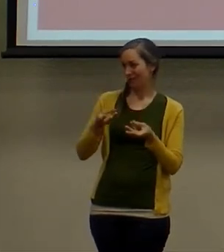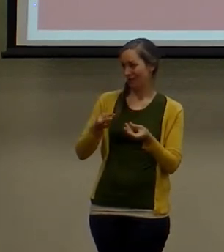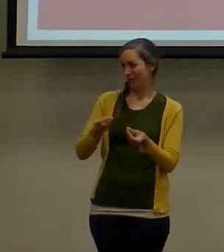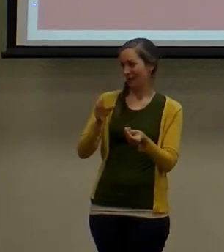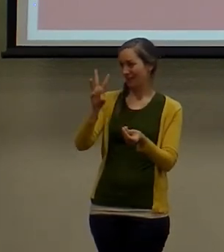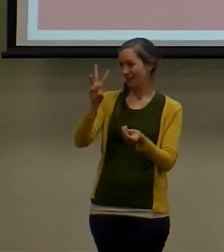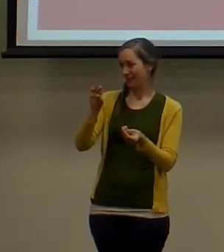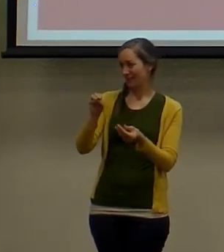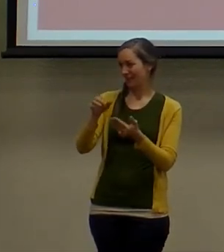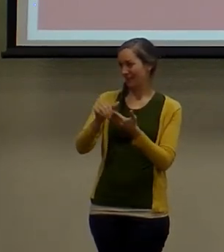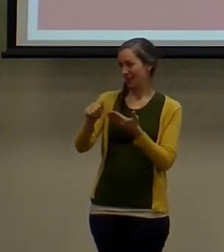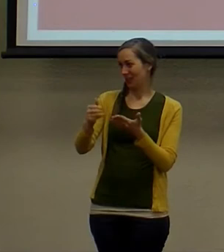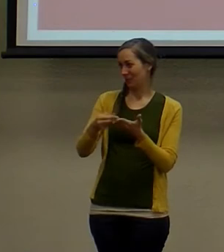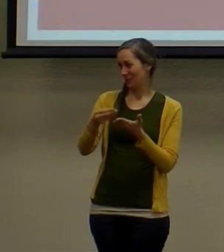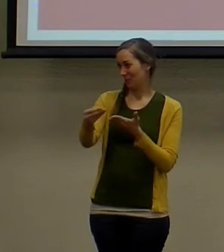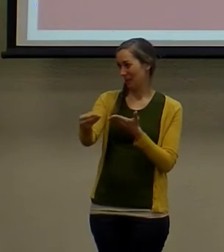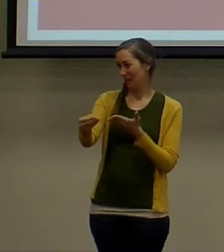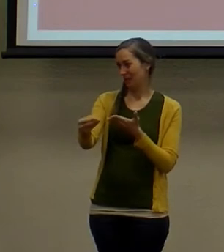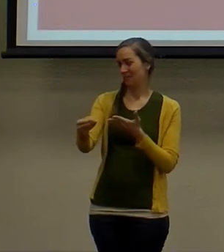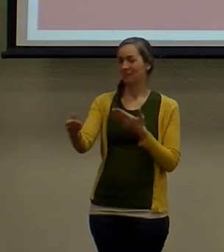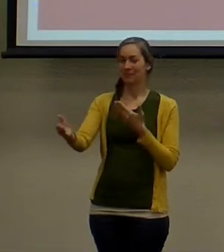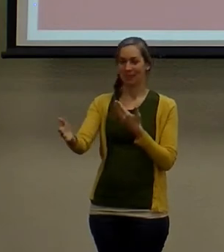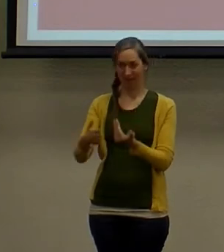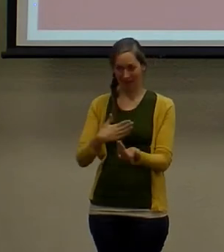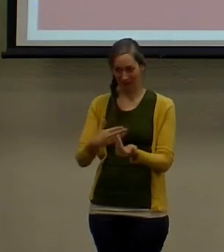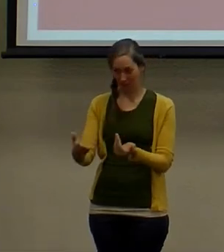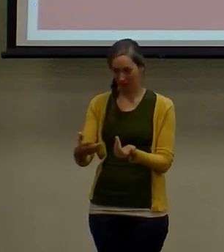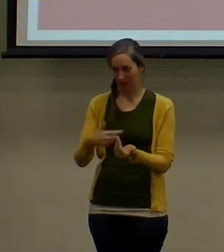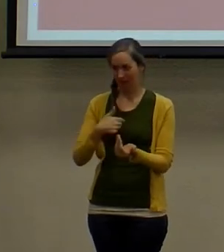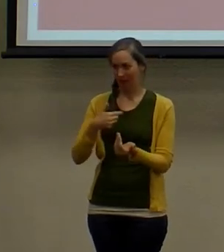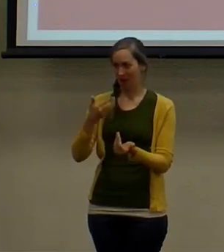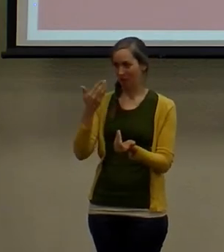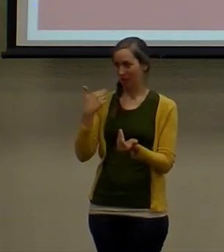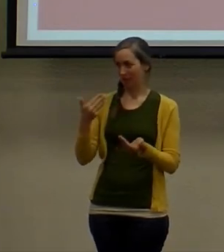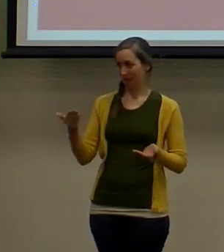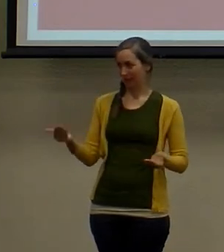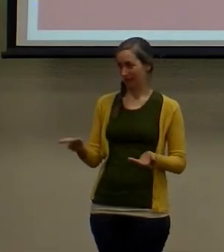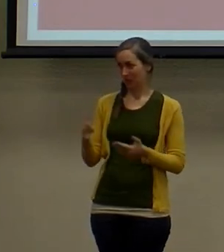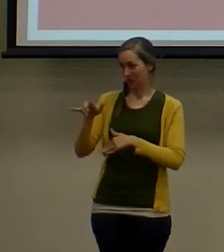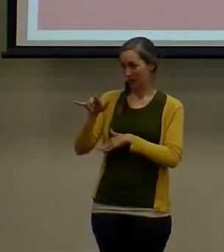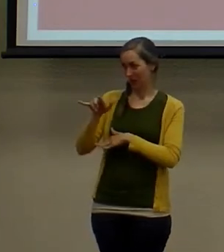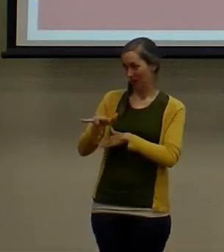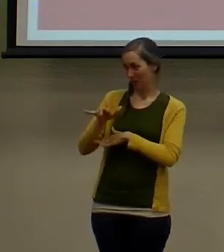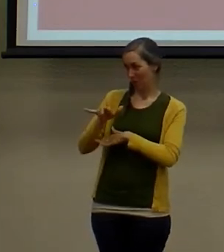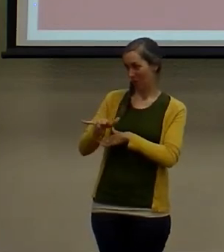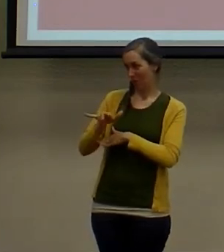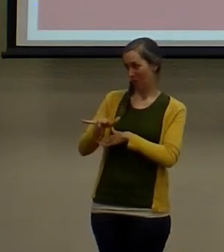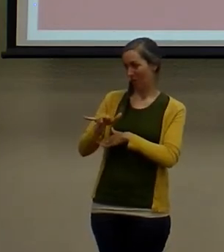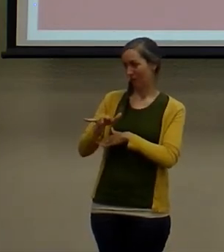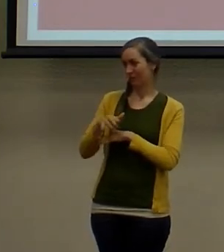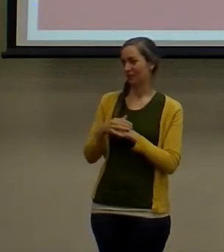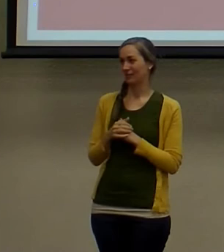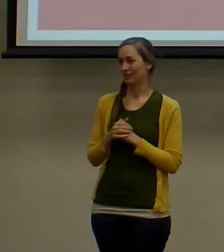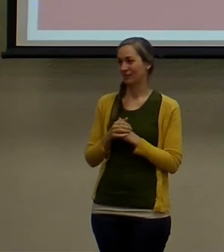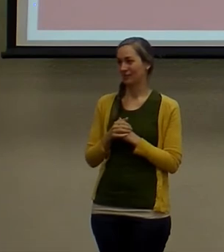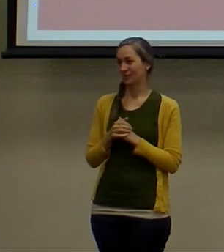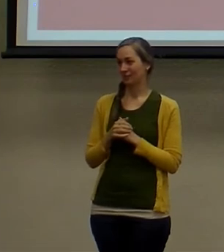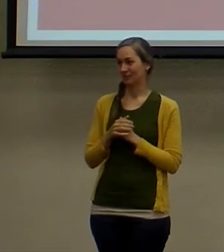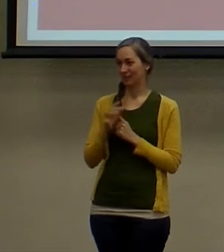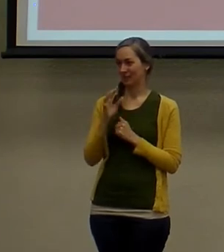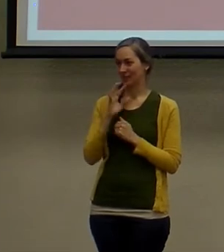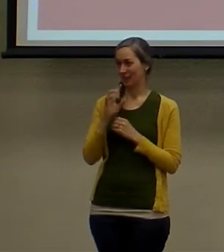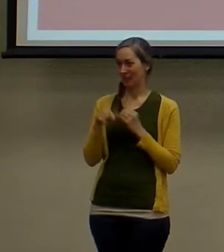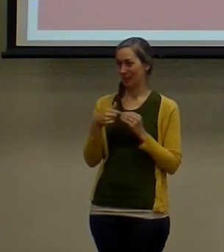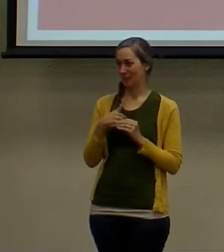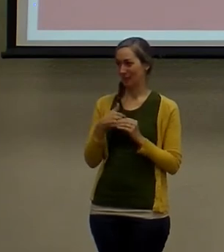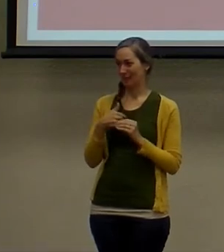But anyway, I was here at the airport. He was talking about me.